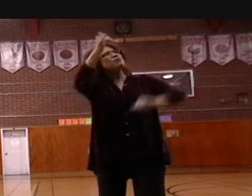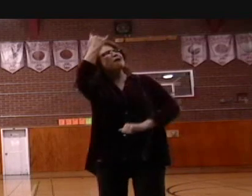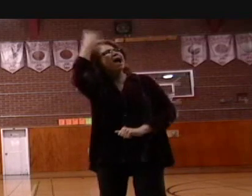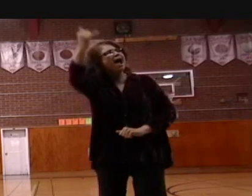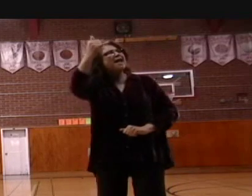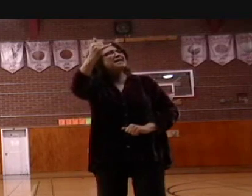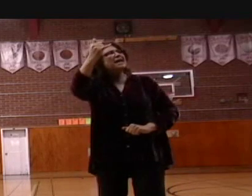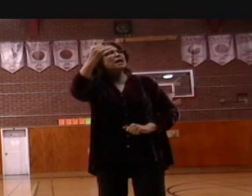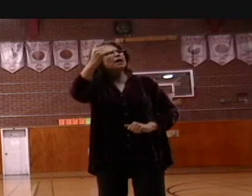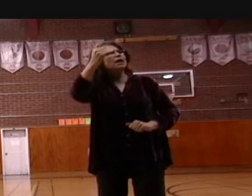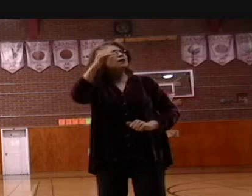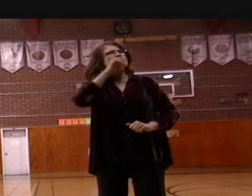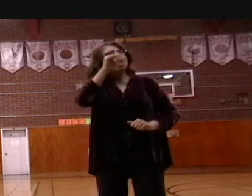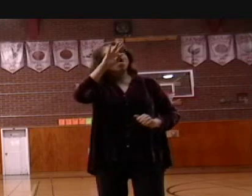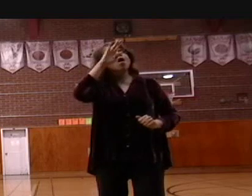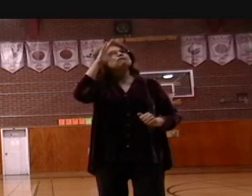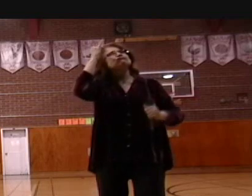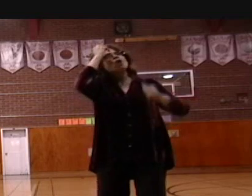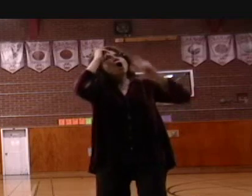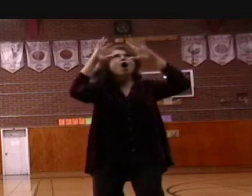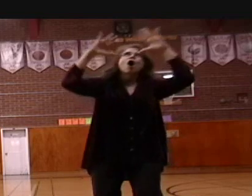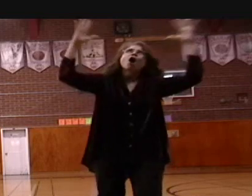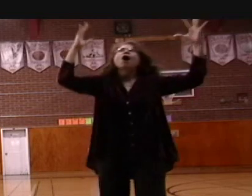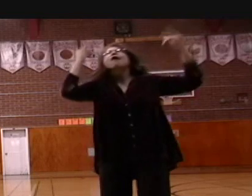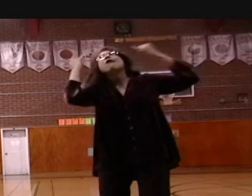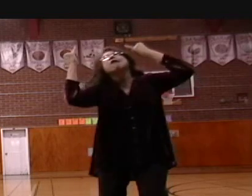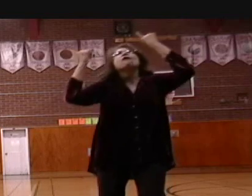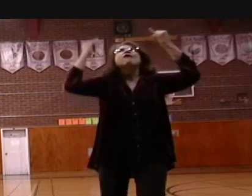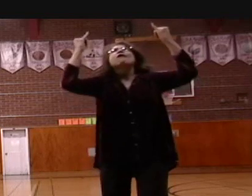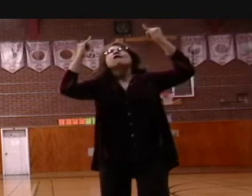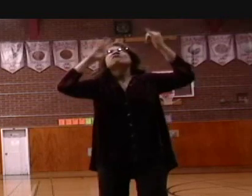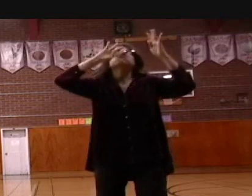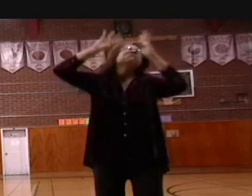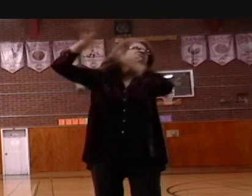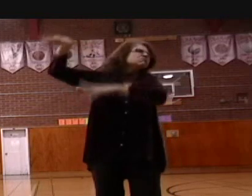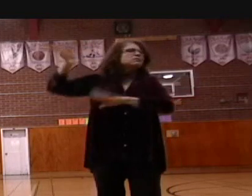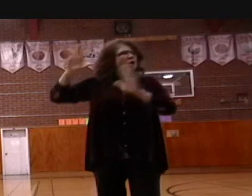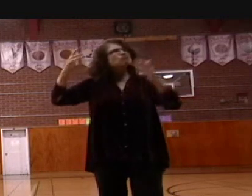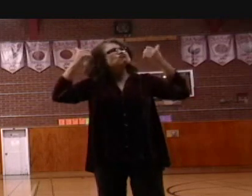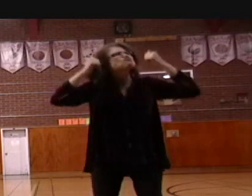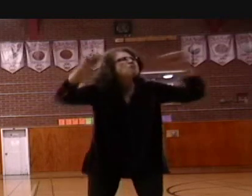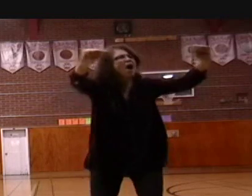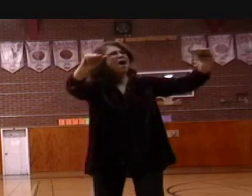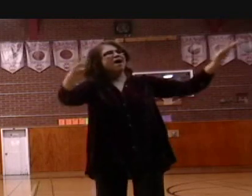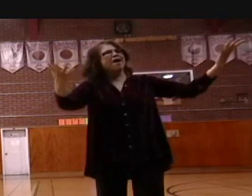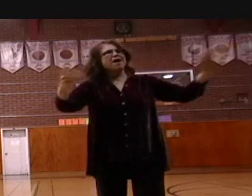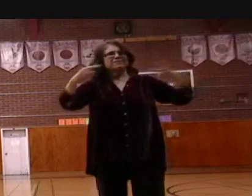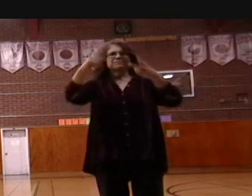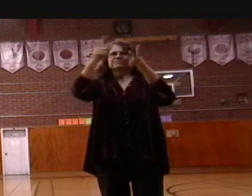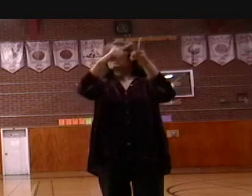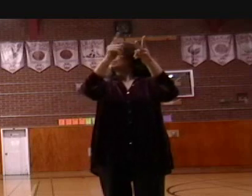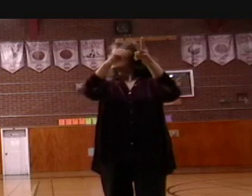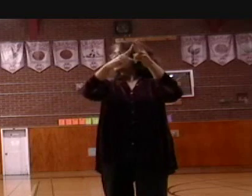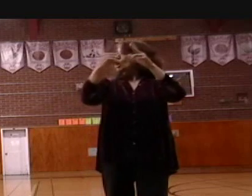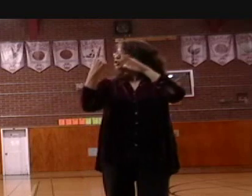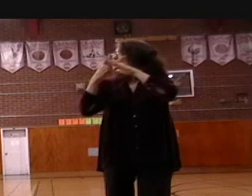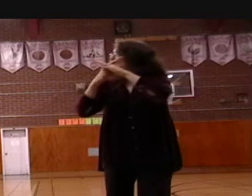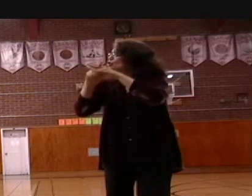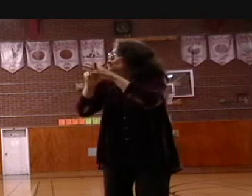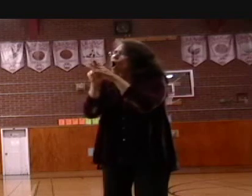You might be surprised at what you can accomplish. Number two, start out small.